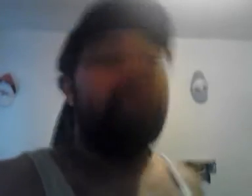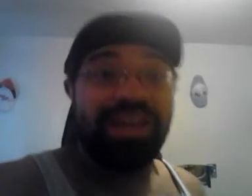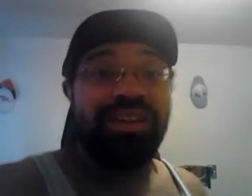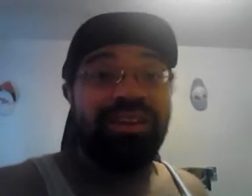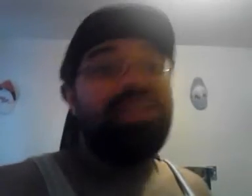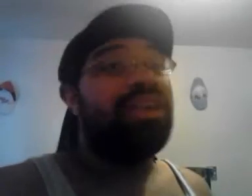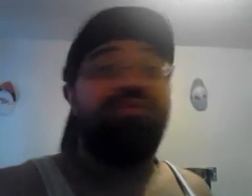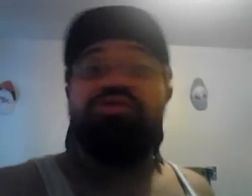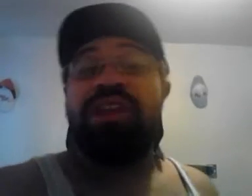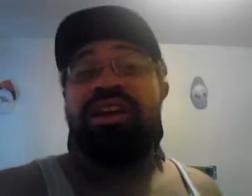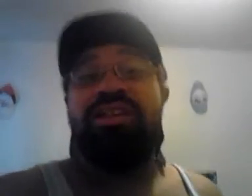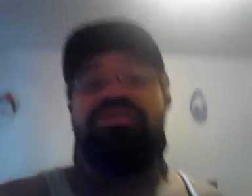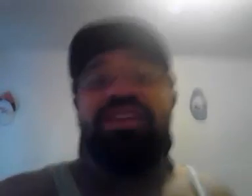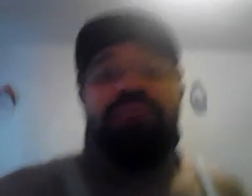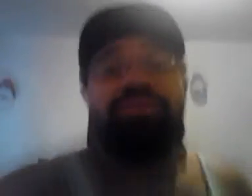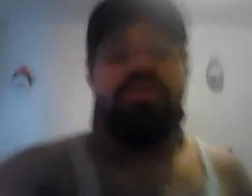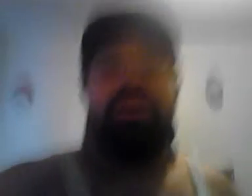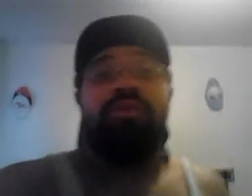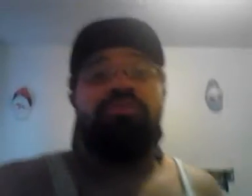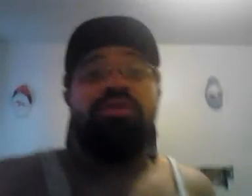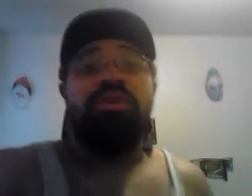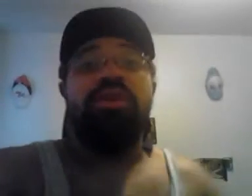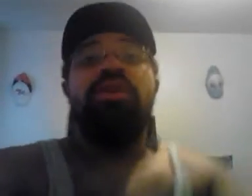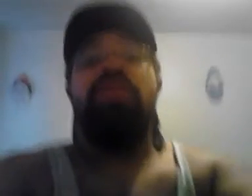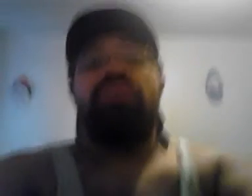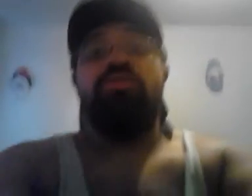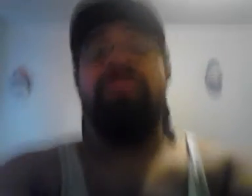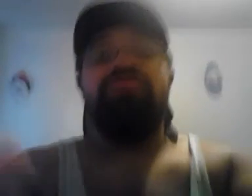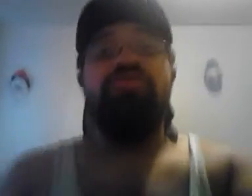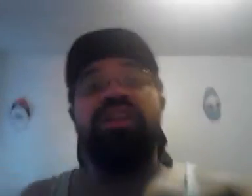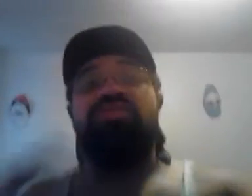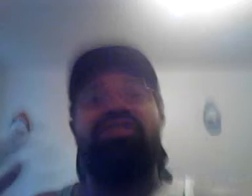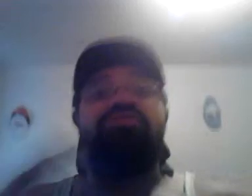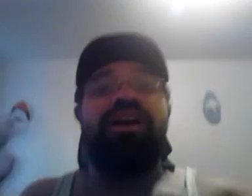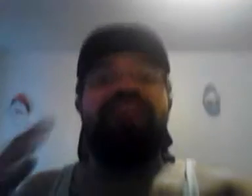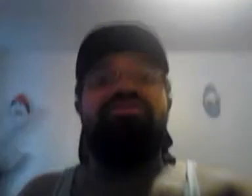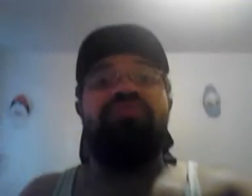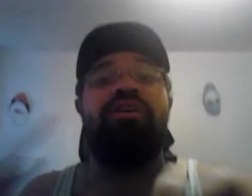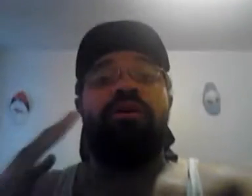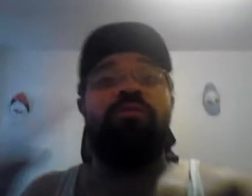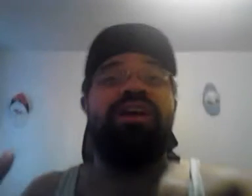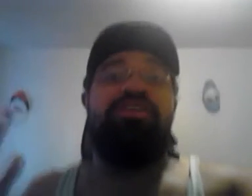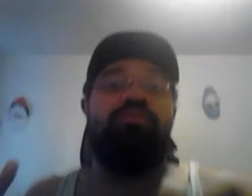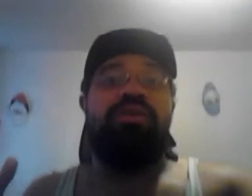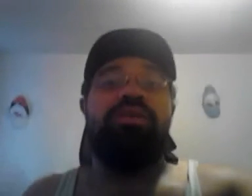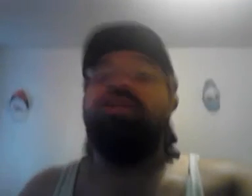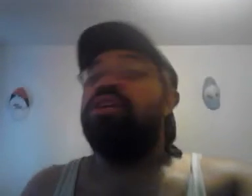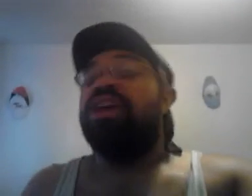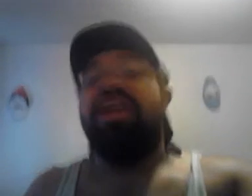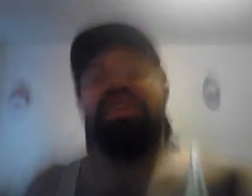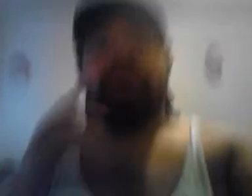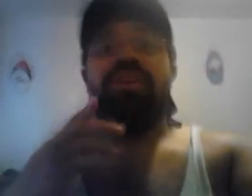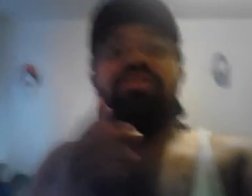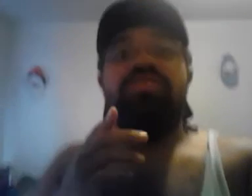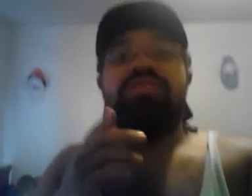Read. If you try to understand what's going on. Because what they're doing is they're trying to start a race war. And y'all better look the fact